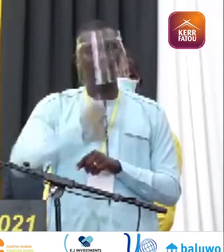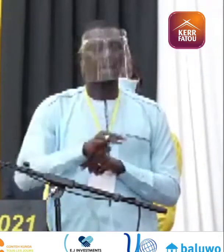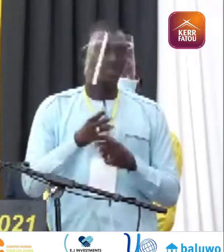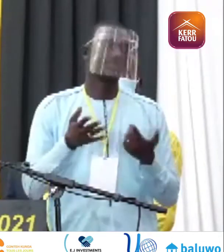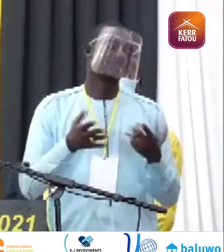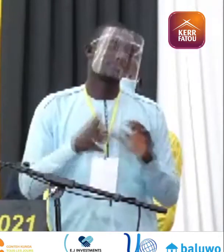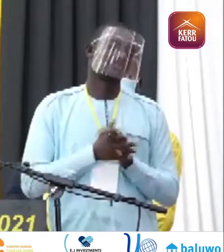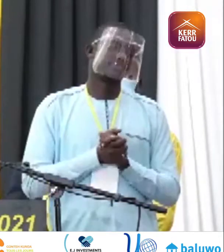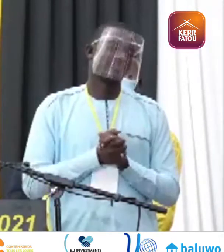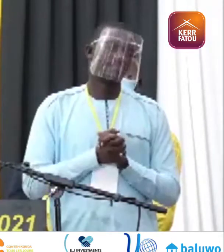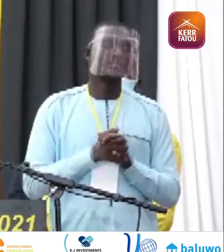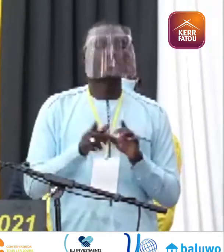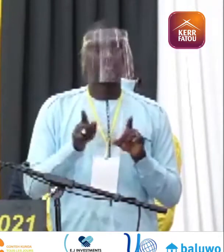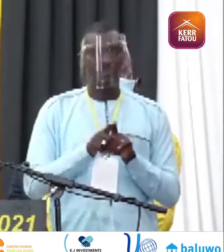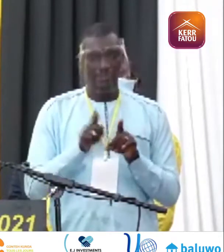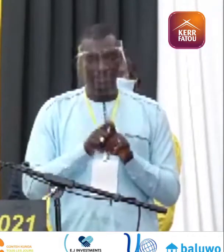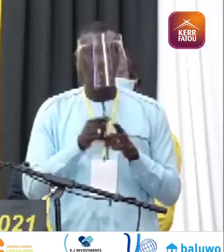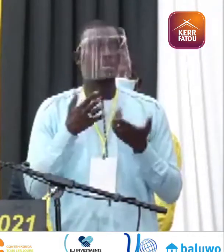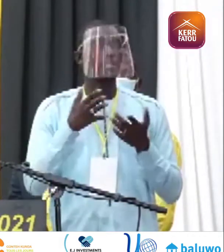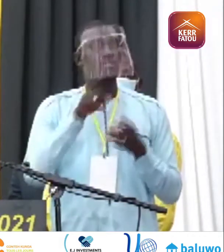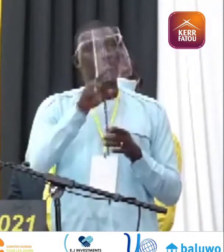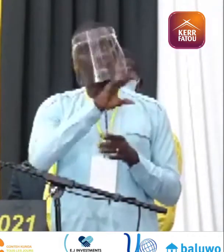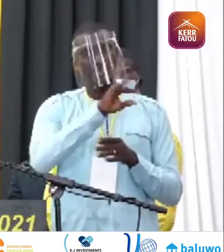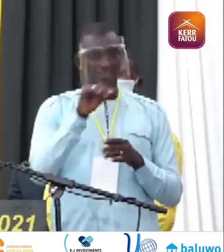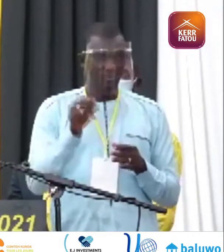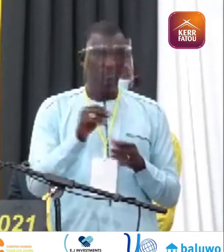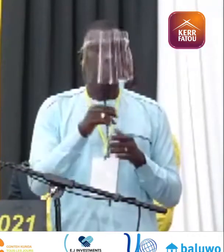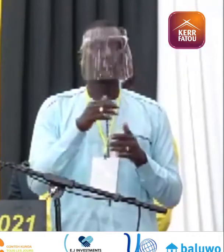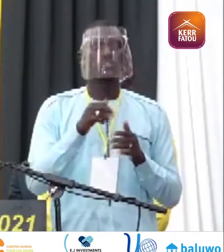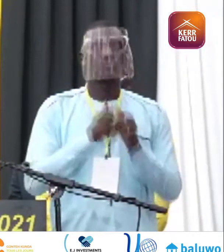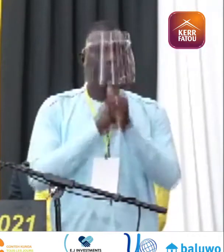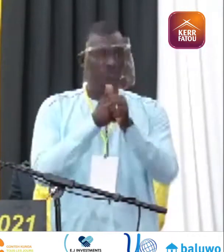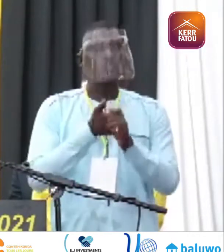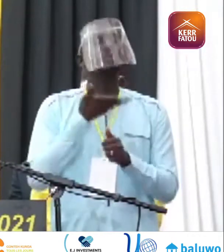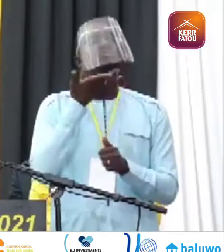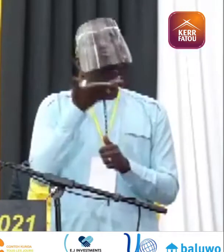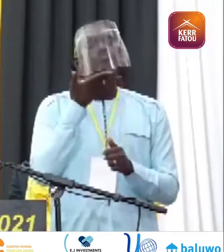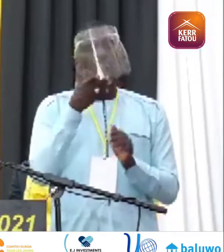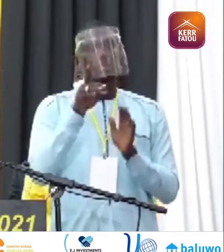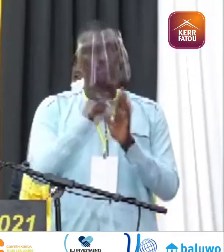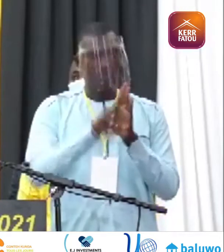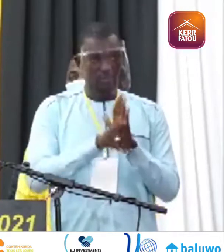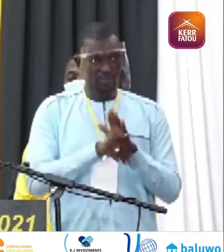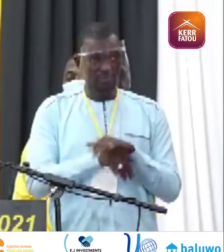already stated, that congress was followed by a youth rally.